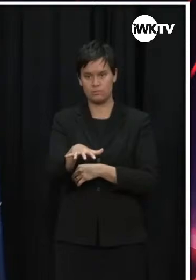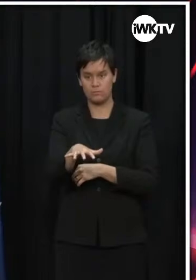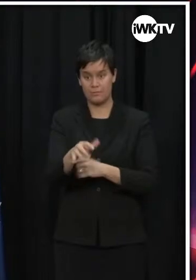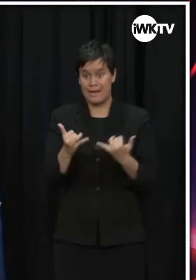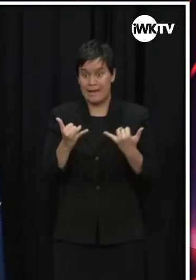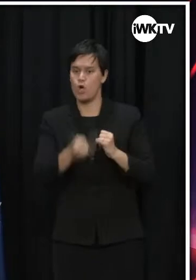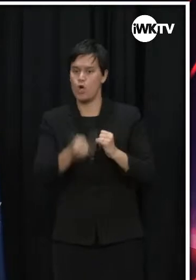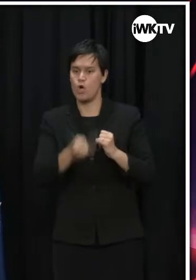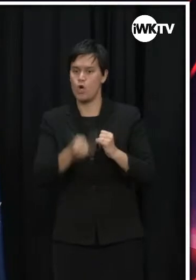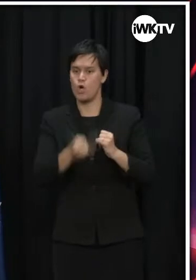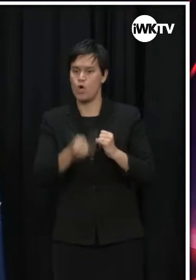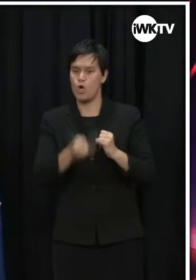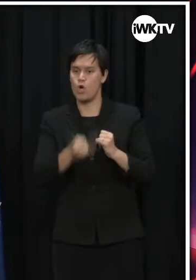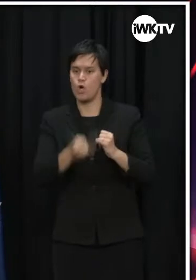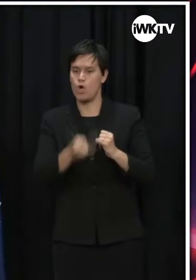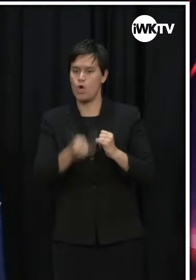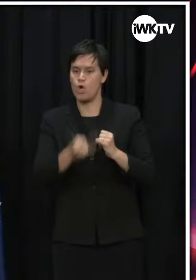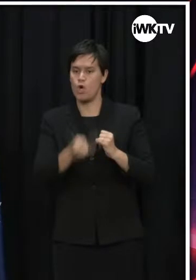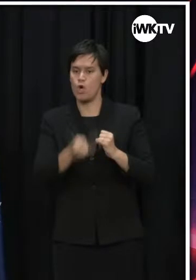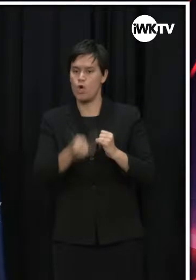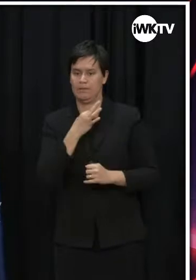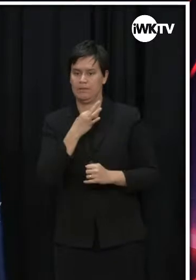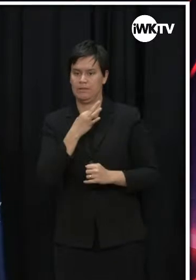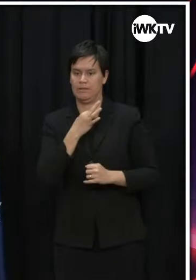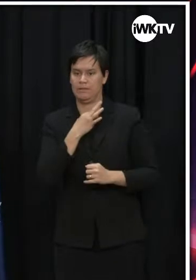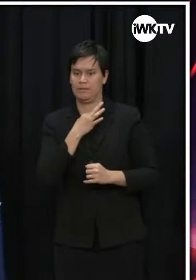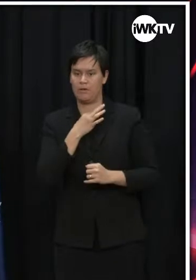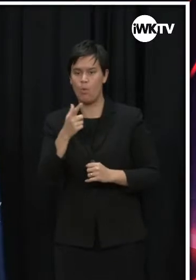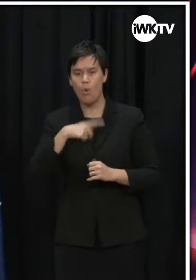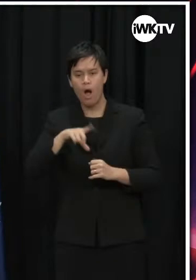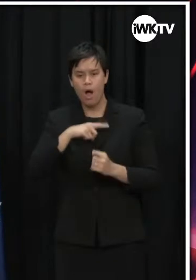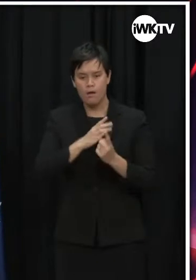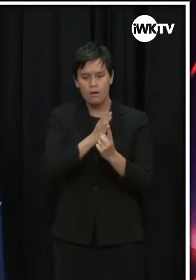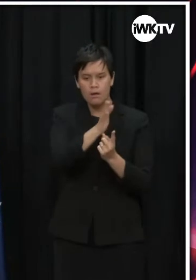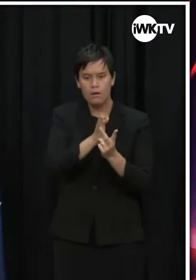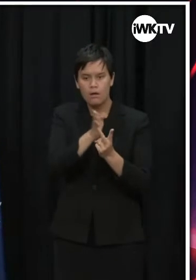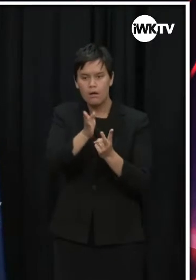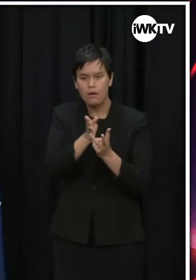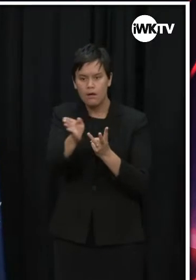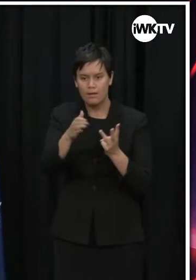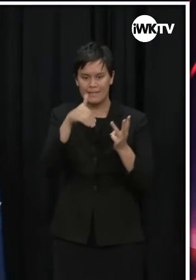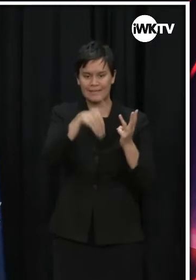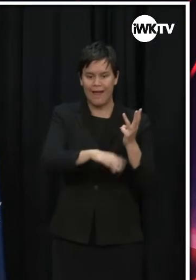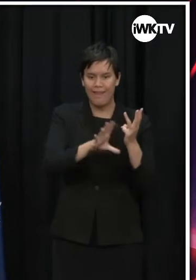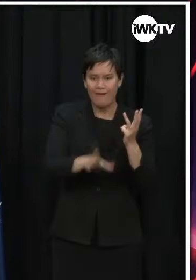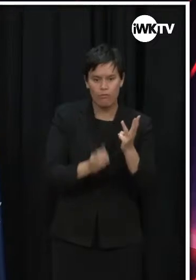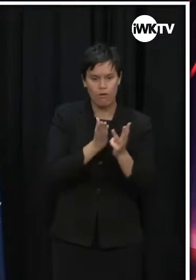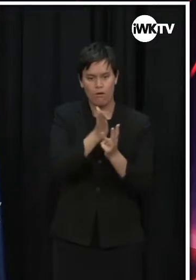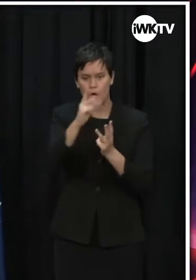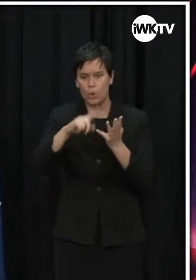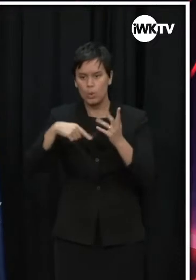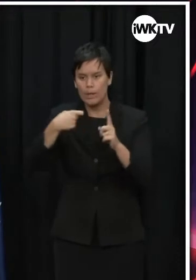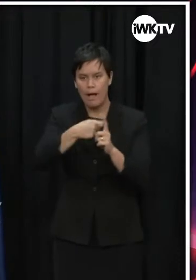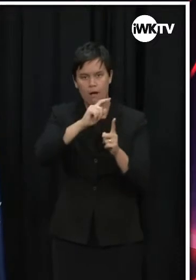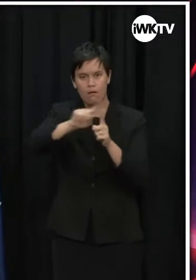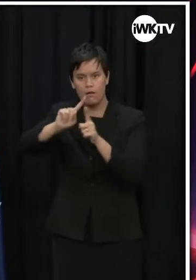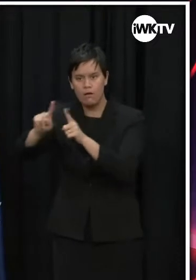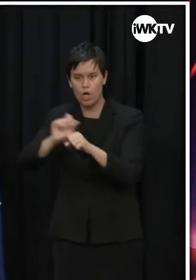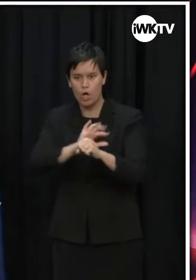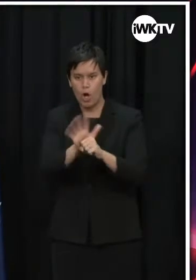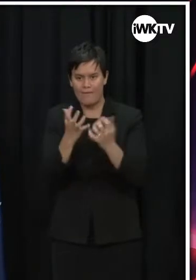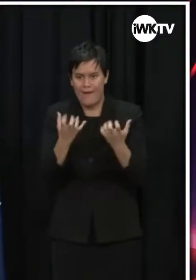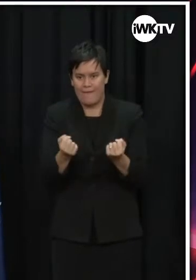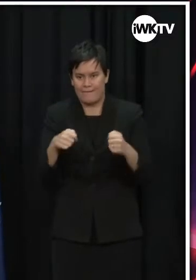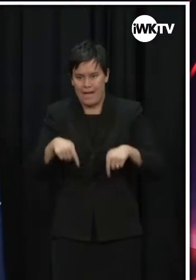dealing with a higher level of risk now as a result of variants that potentially can spread faster and infect more people. And so we have to consider whether we adjust